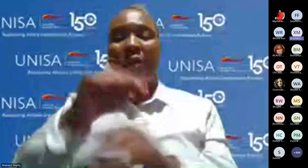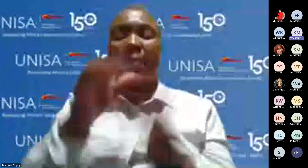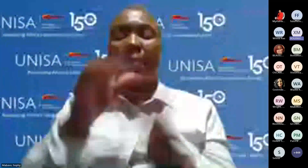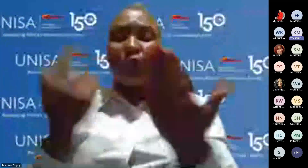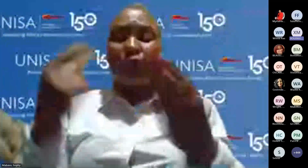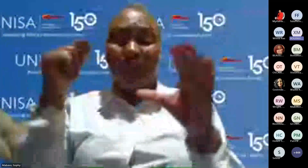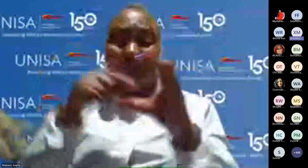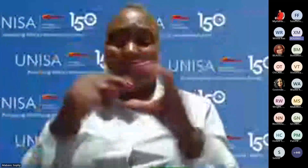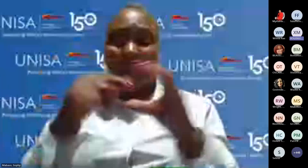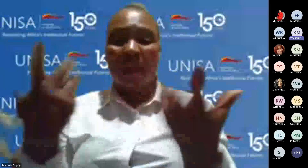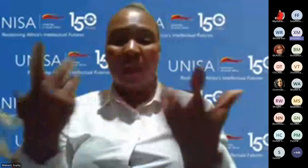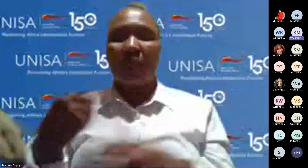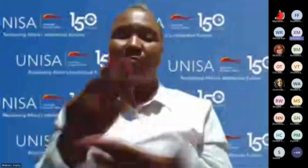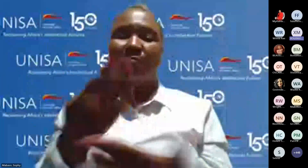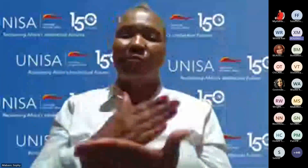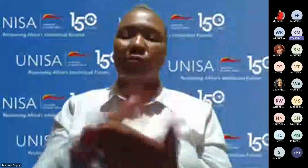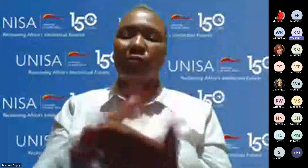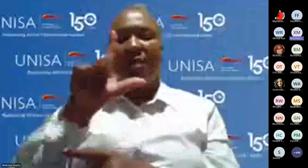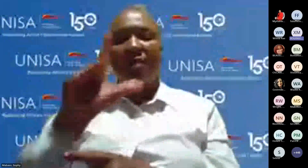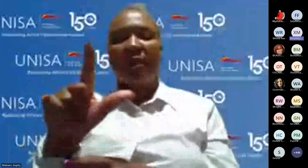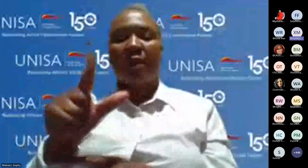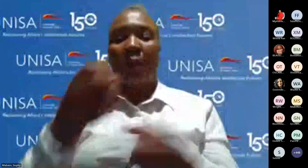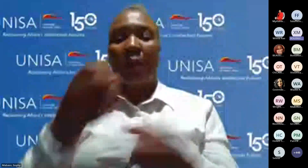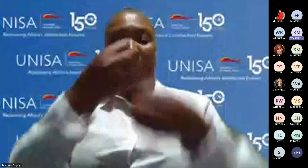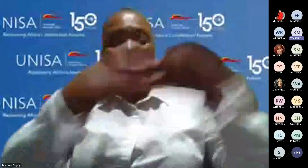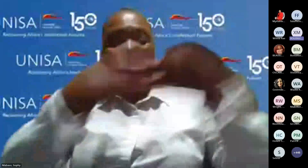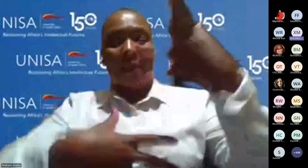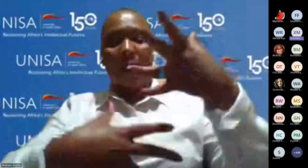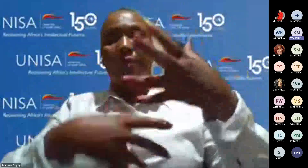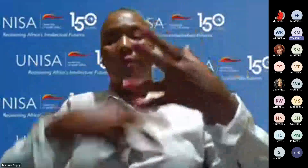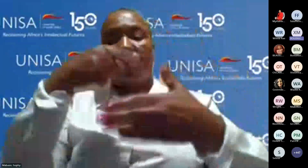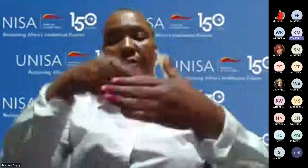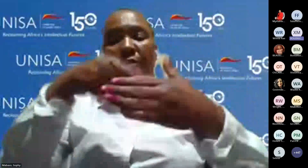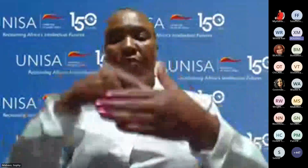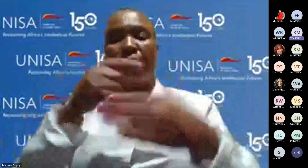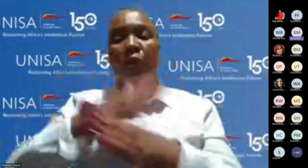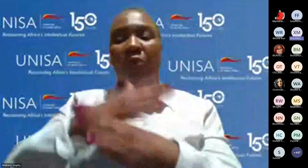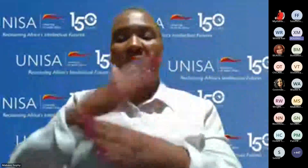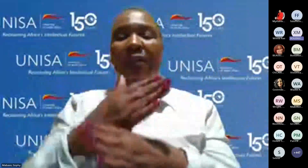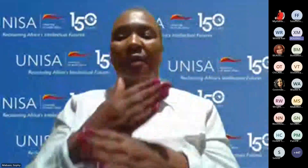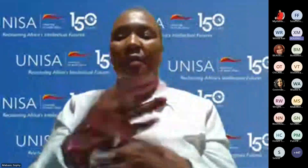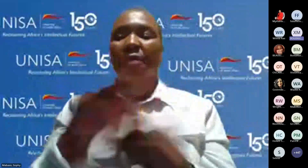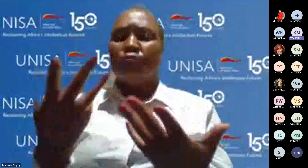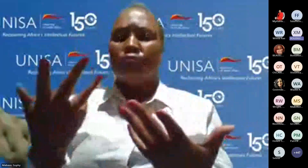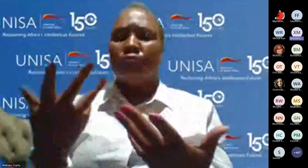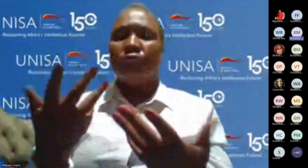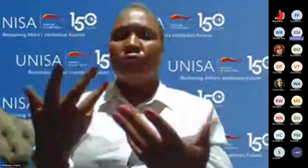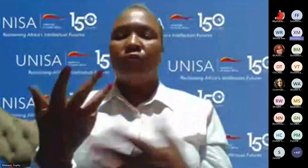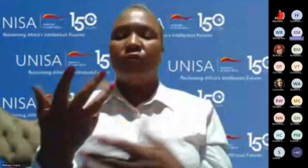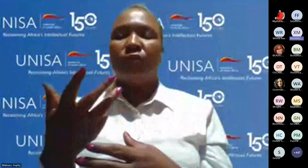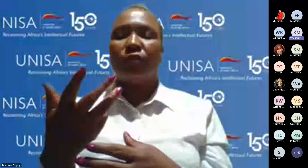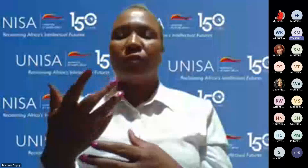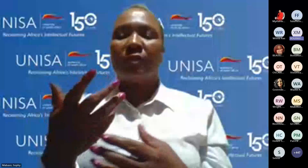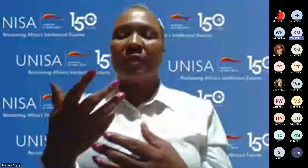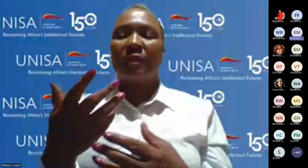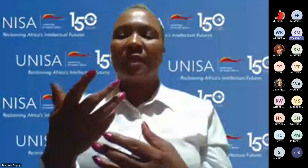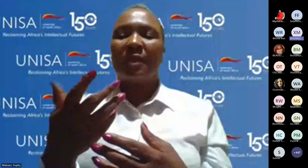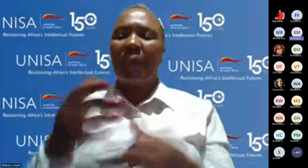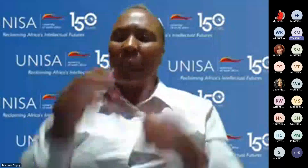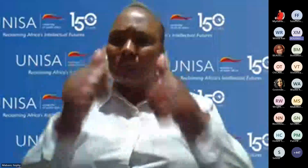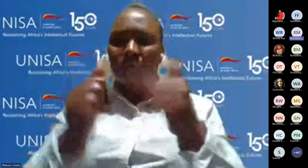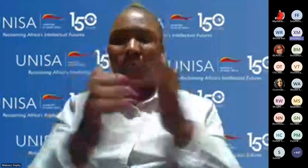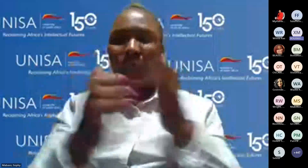was, let's say, 7 list of the functions. So the actual skill